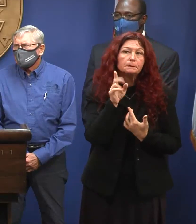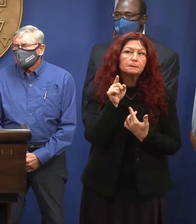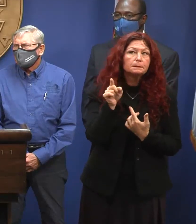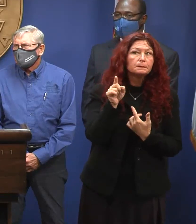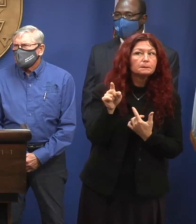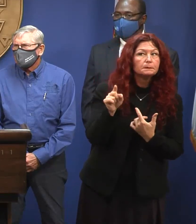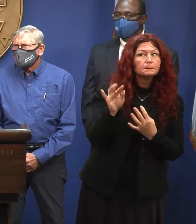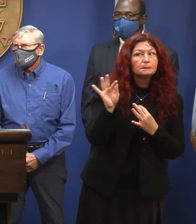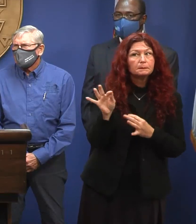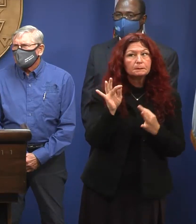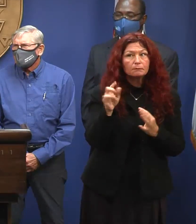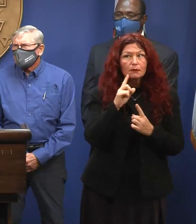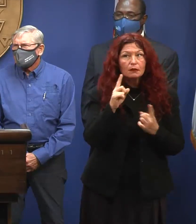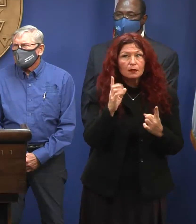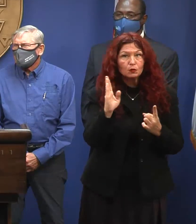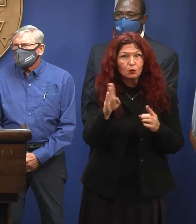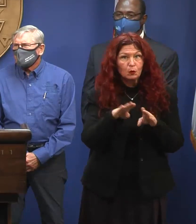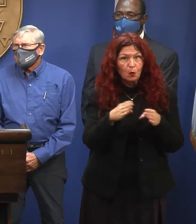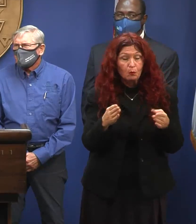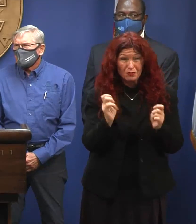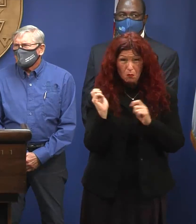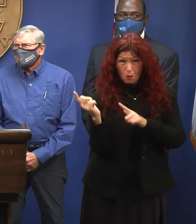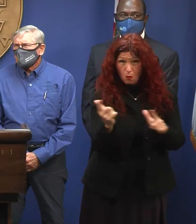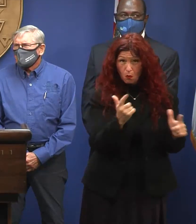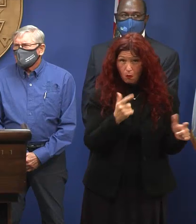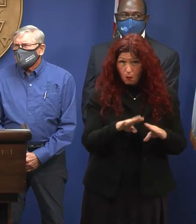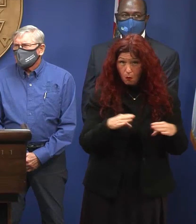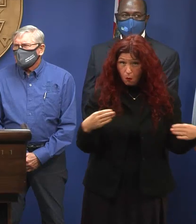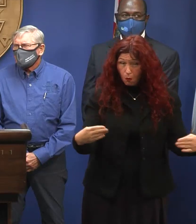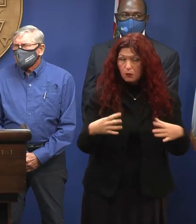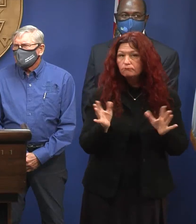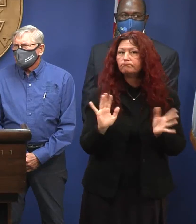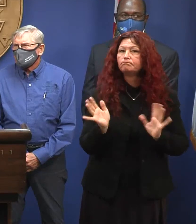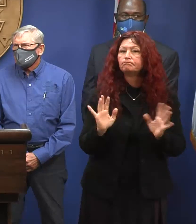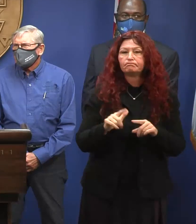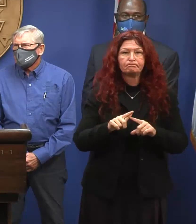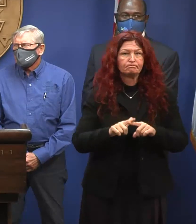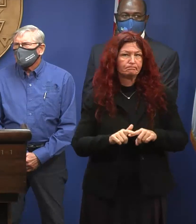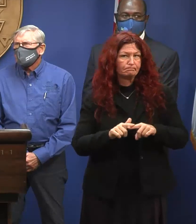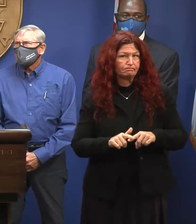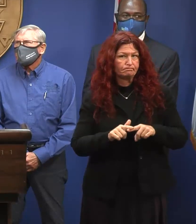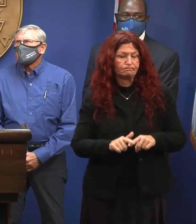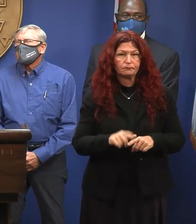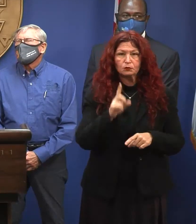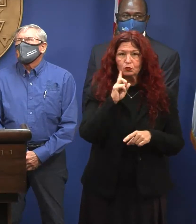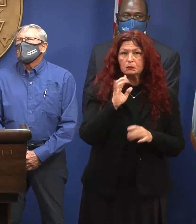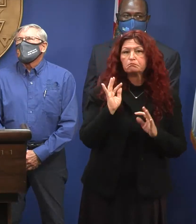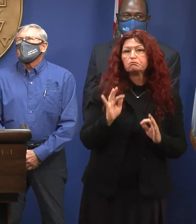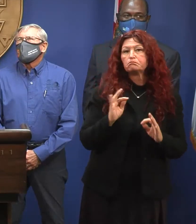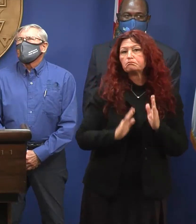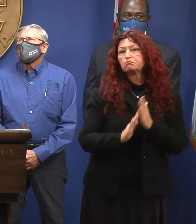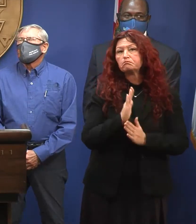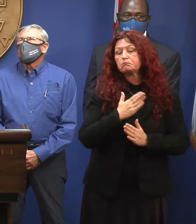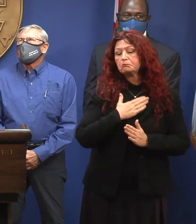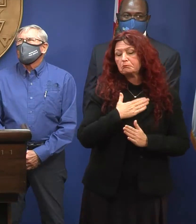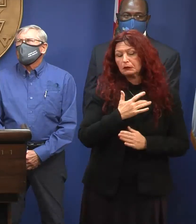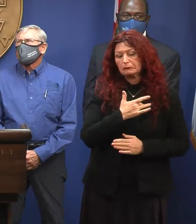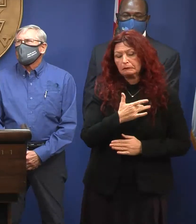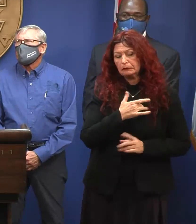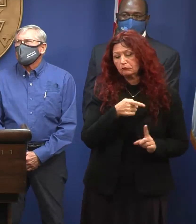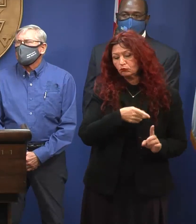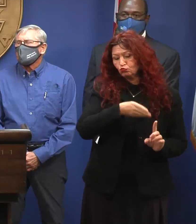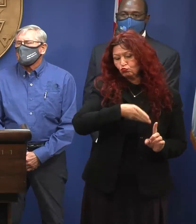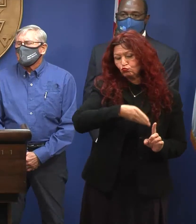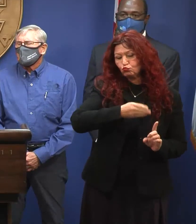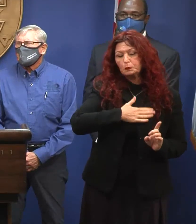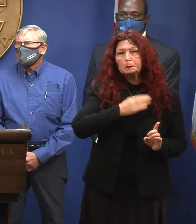open. Not every evacuation center will open for every storm. So please do not just go to the usual places you may be